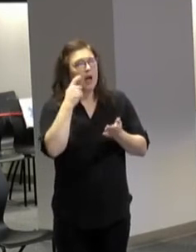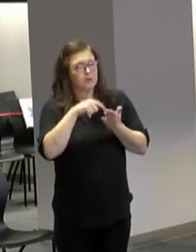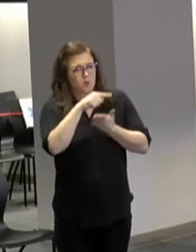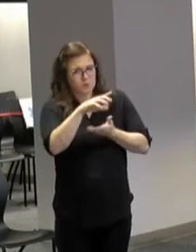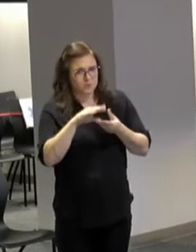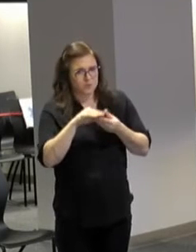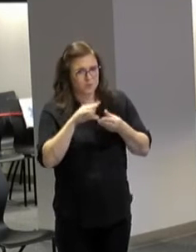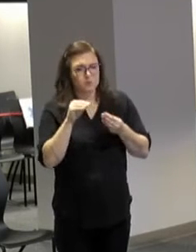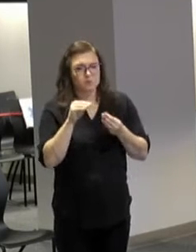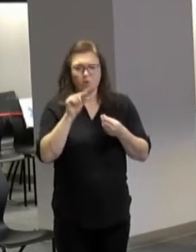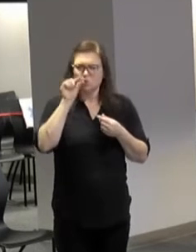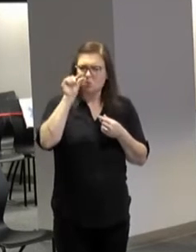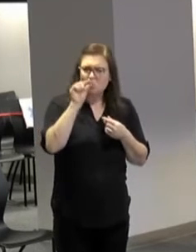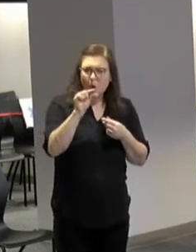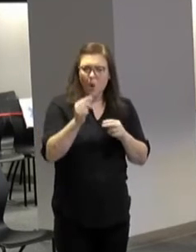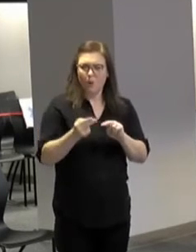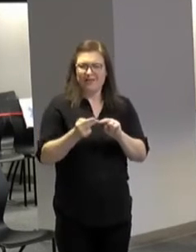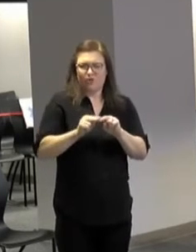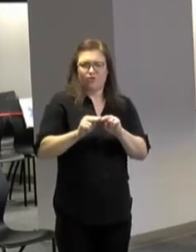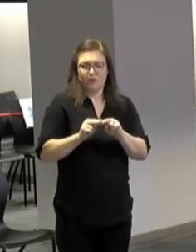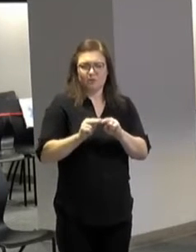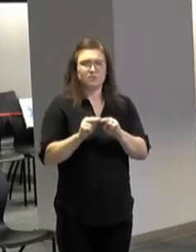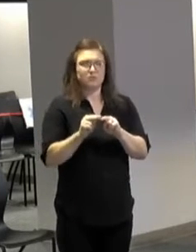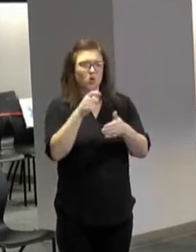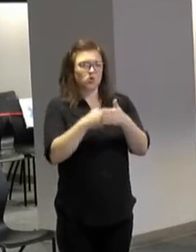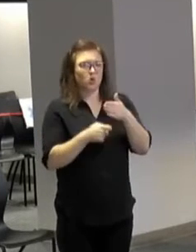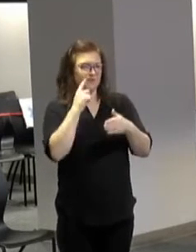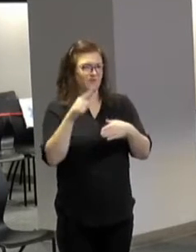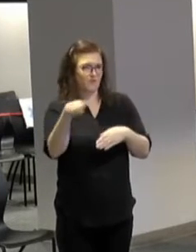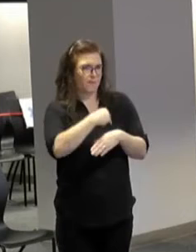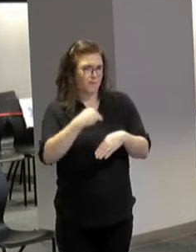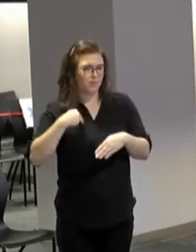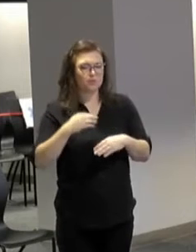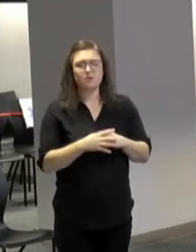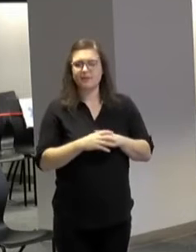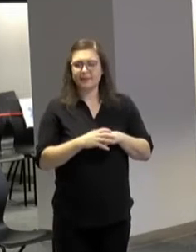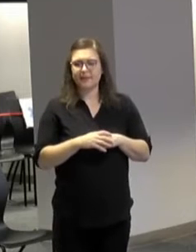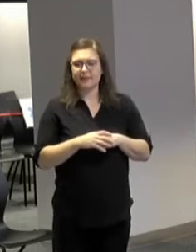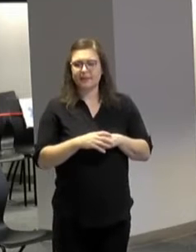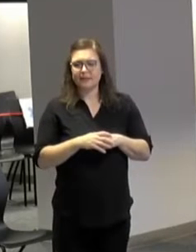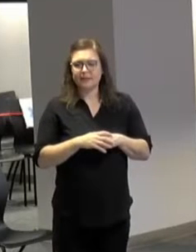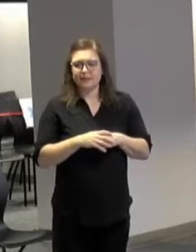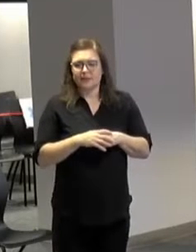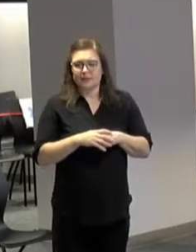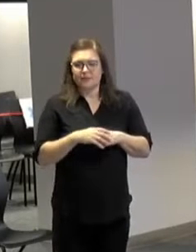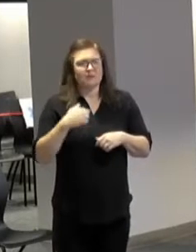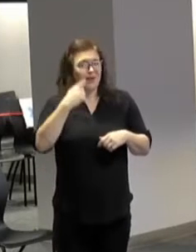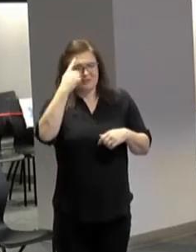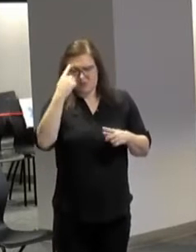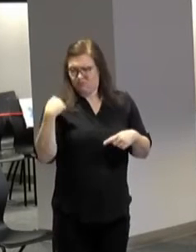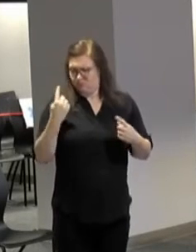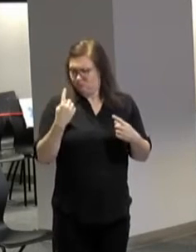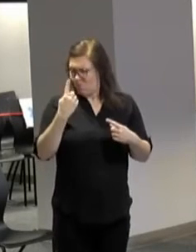small and slight increase in some rates. I believe in past, it's been a year or so since we've had